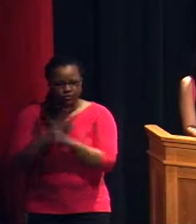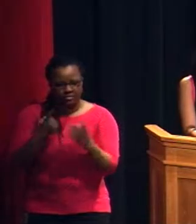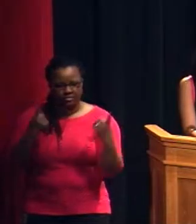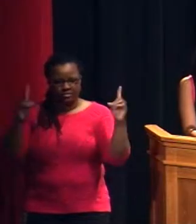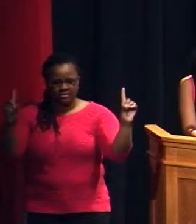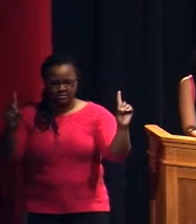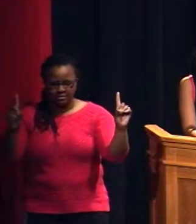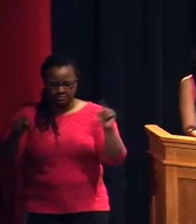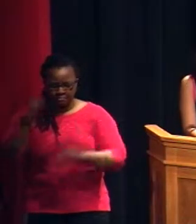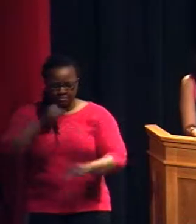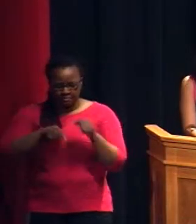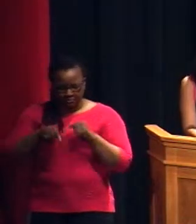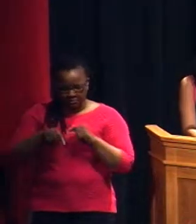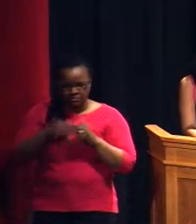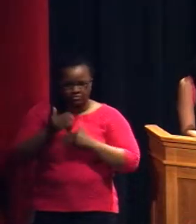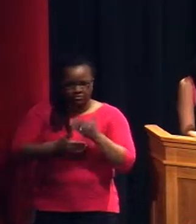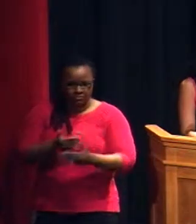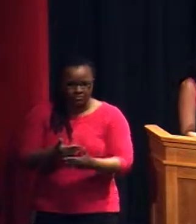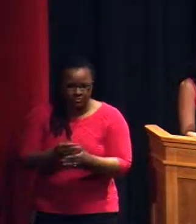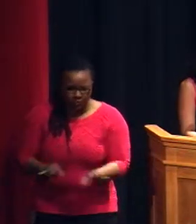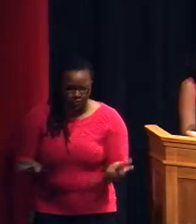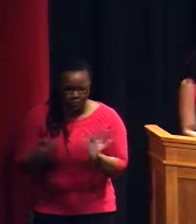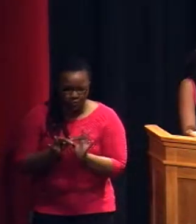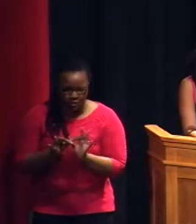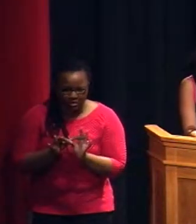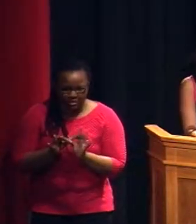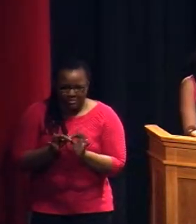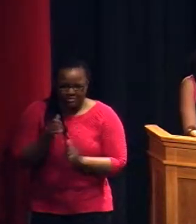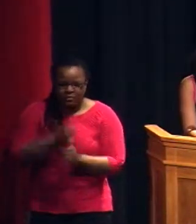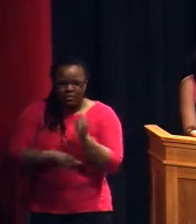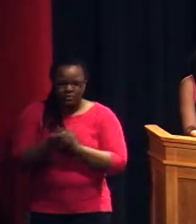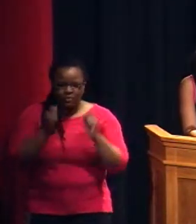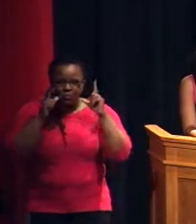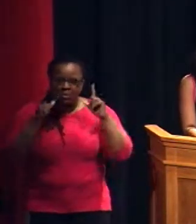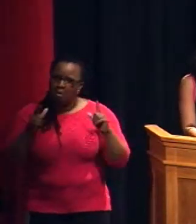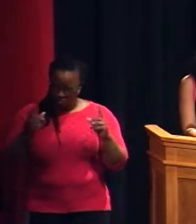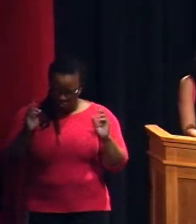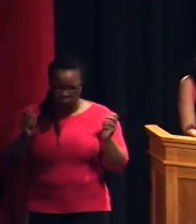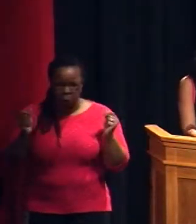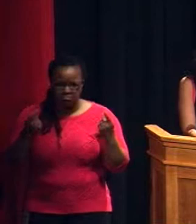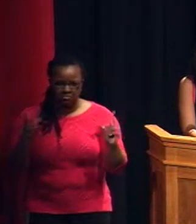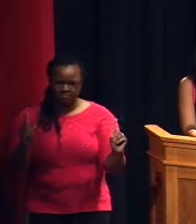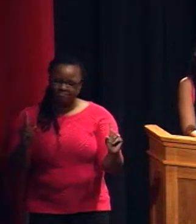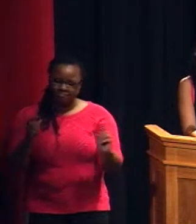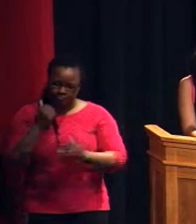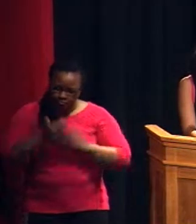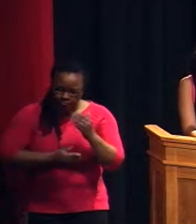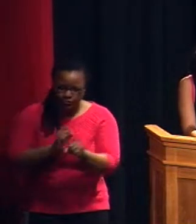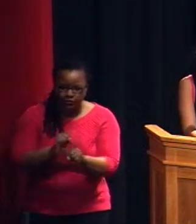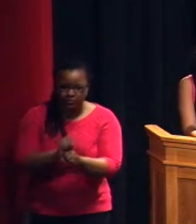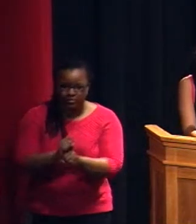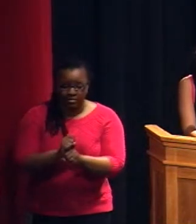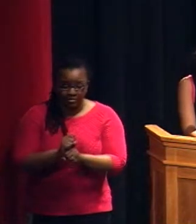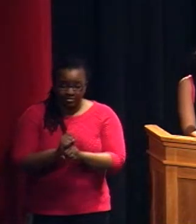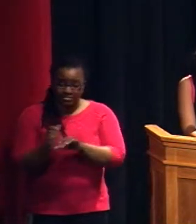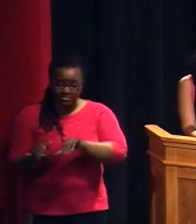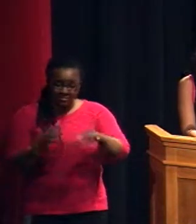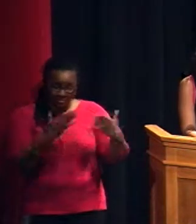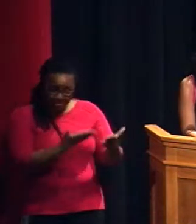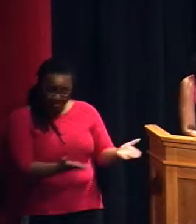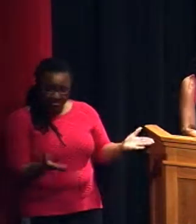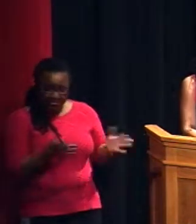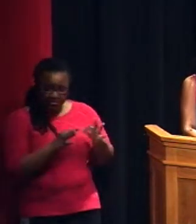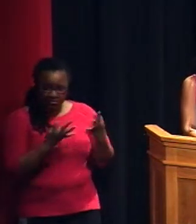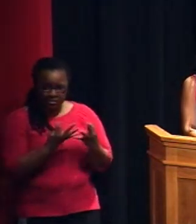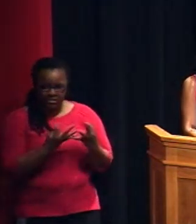achieve significant feats. This Black History commemoration is a testament to that. All of these individuals honored here today